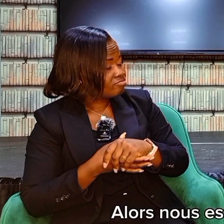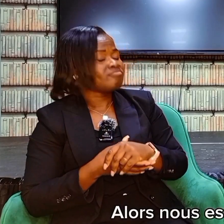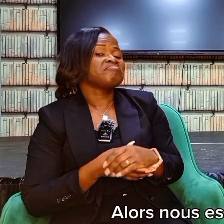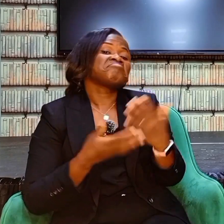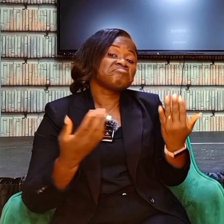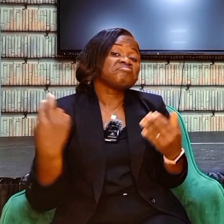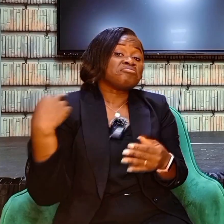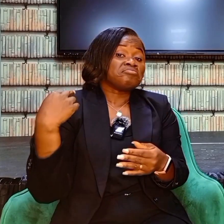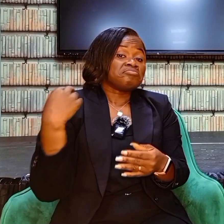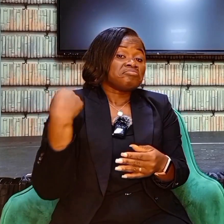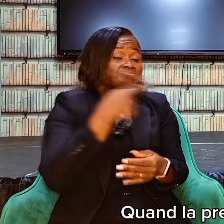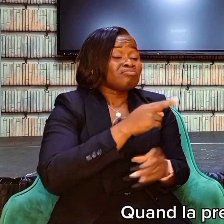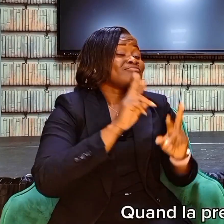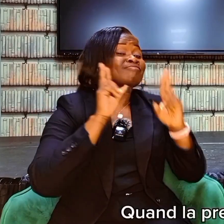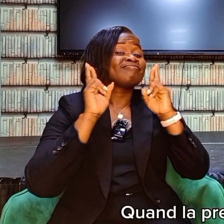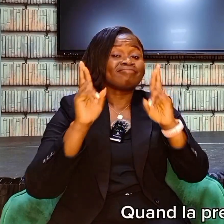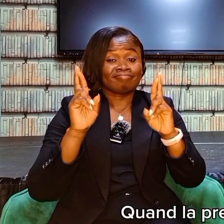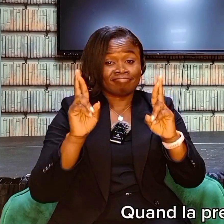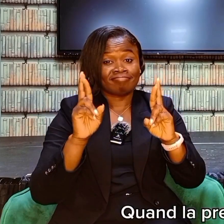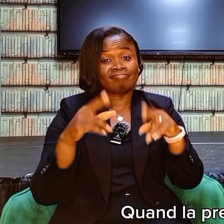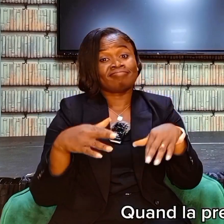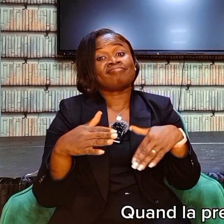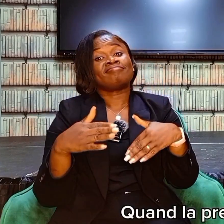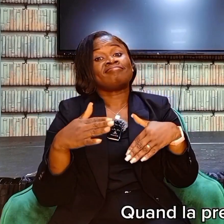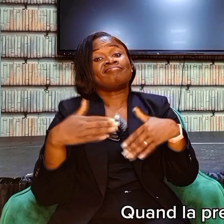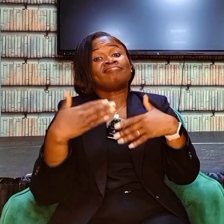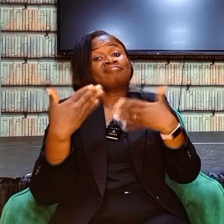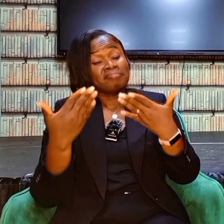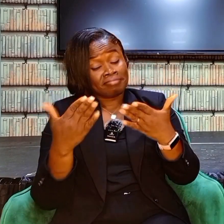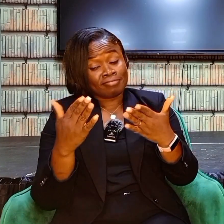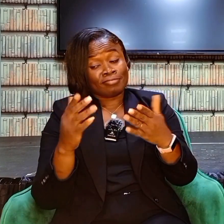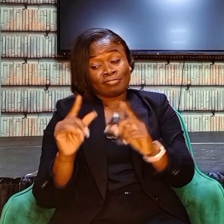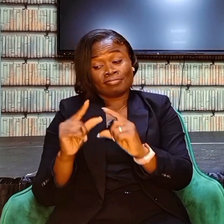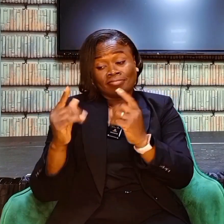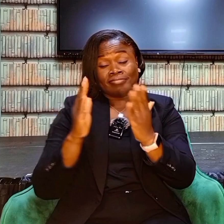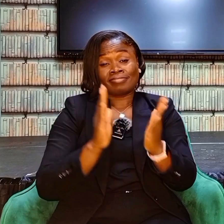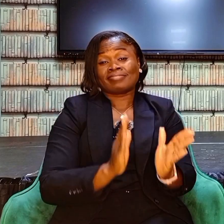that when the first cohort